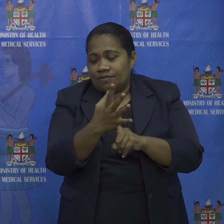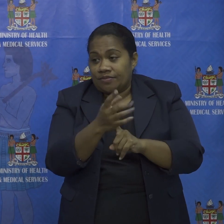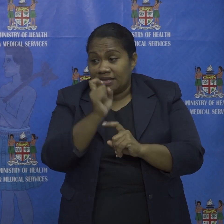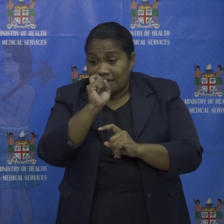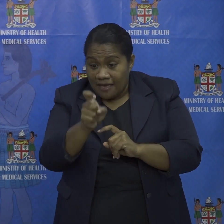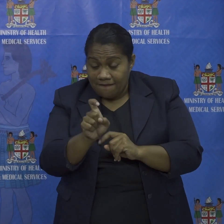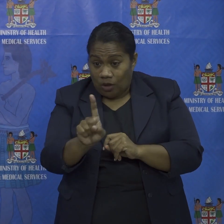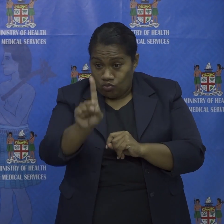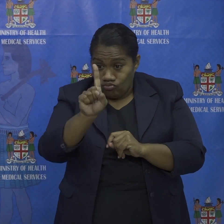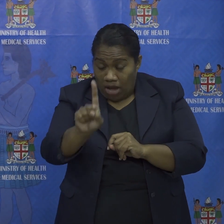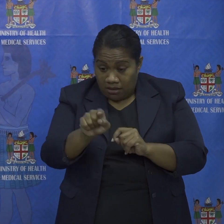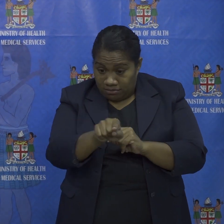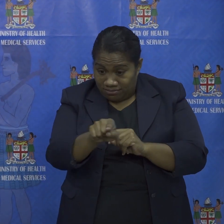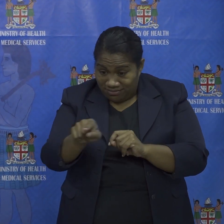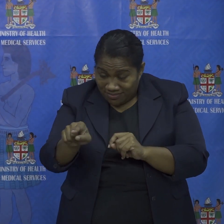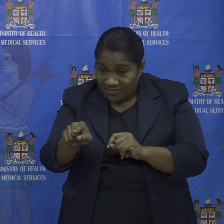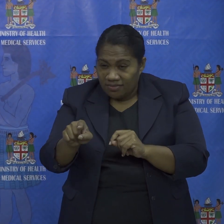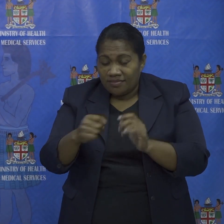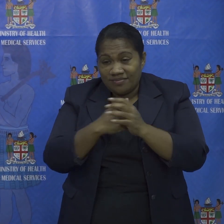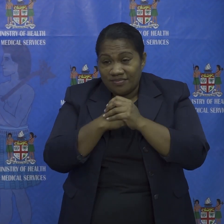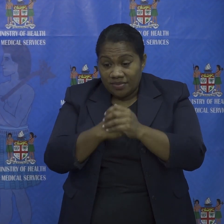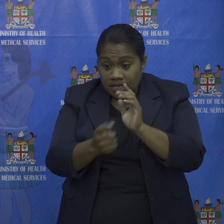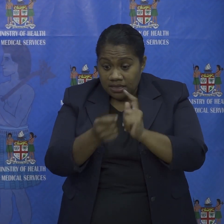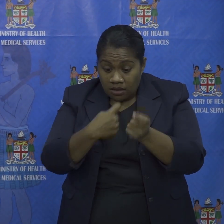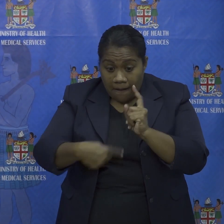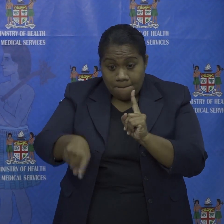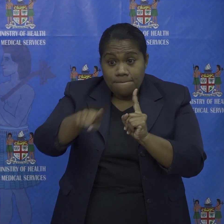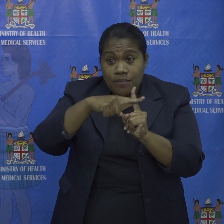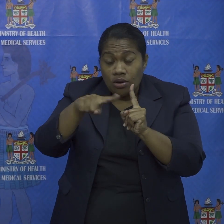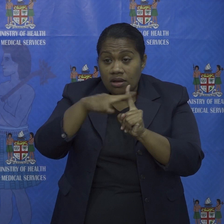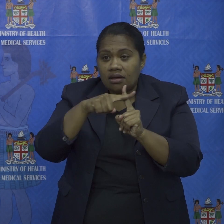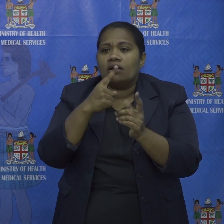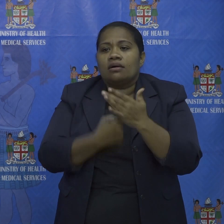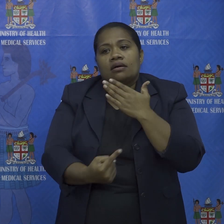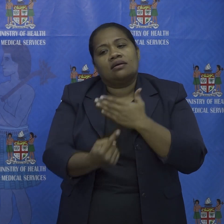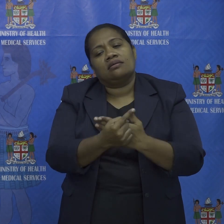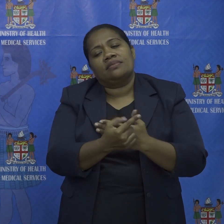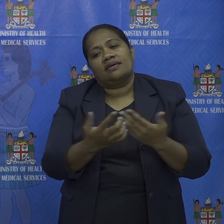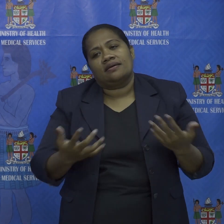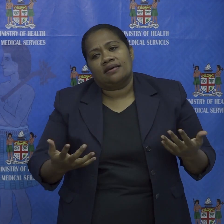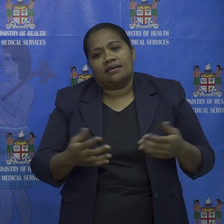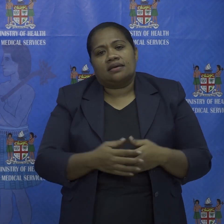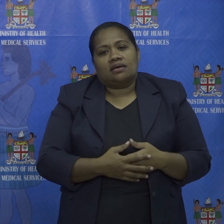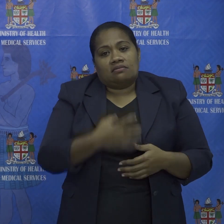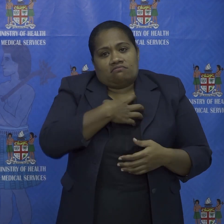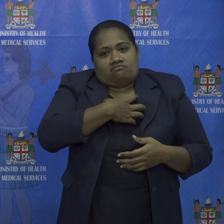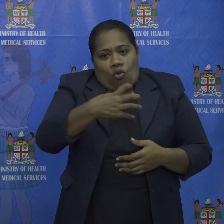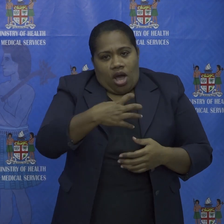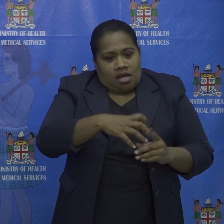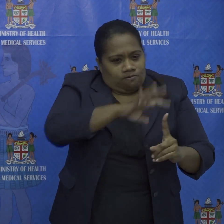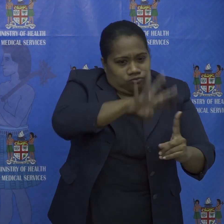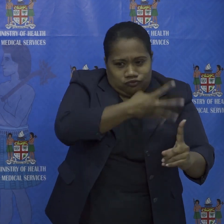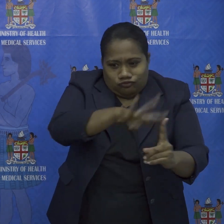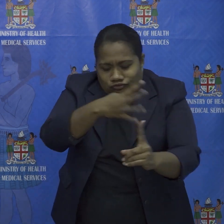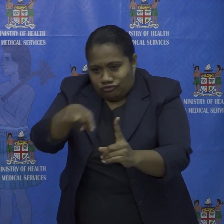one of these garment factory worker colleagues testing positive, that will even increase our contact tracing again. Yeah.